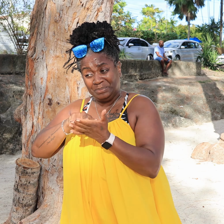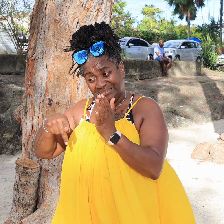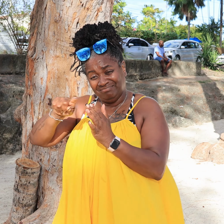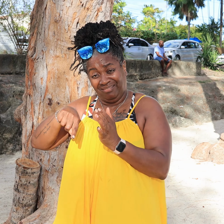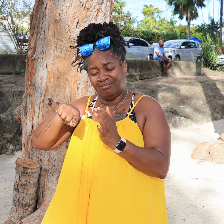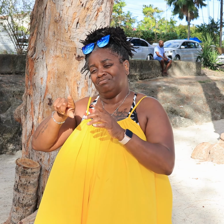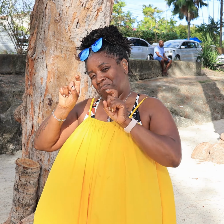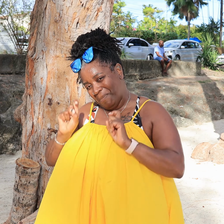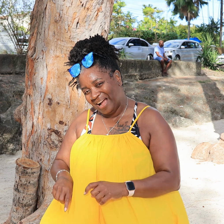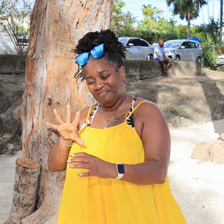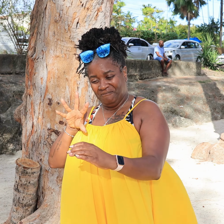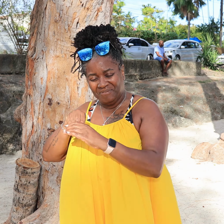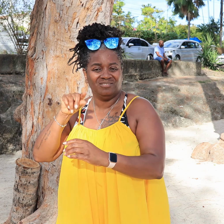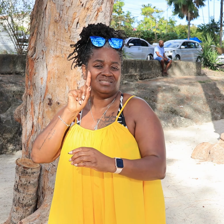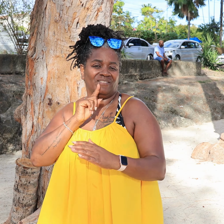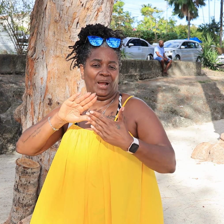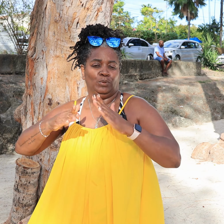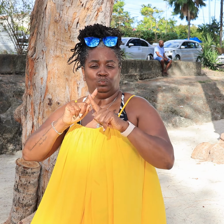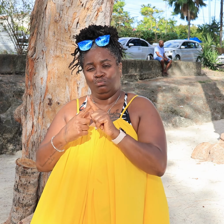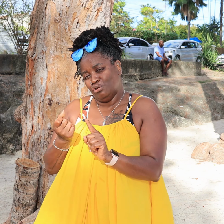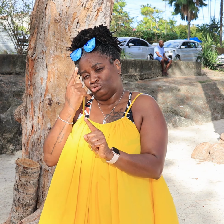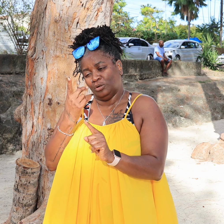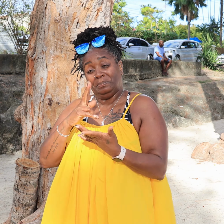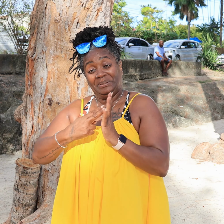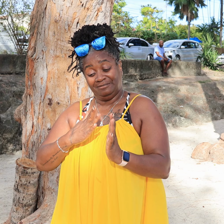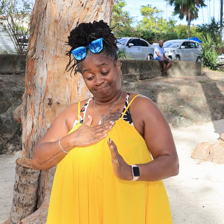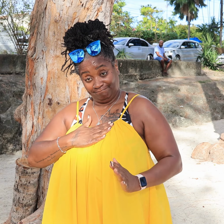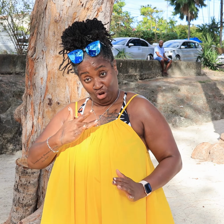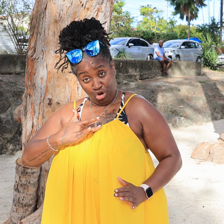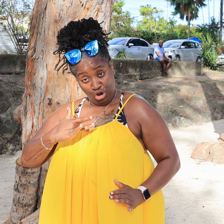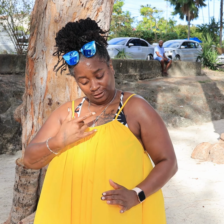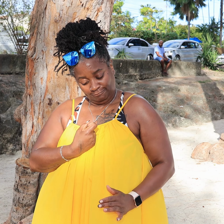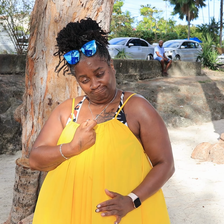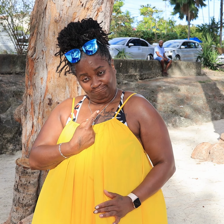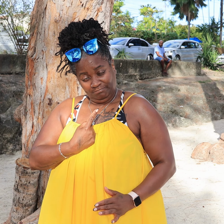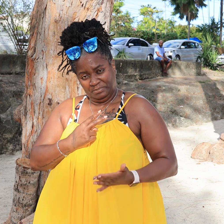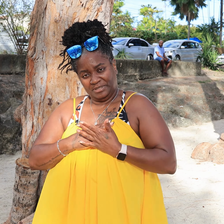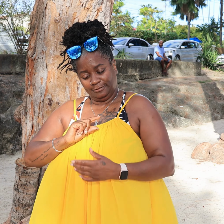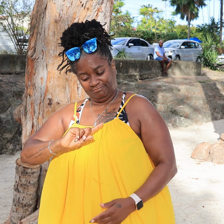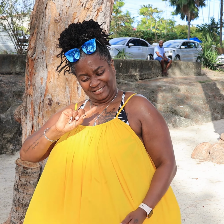be involved in the lives of the deaf, be involved in the deaf community. They need to have a